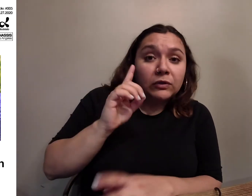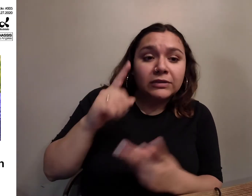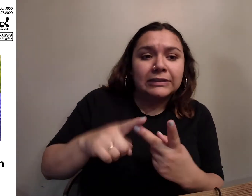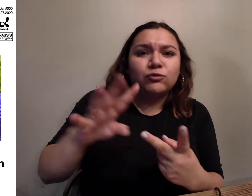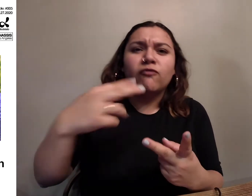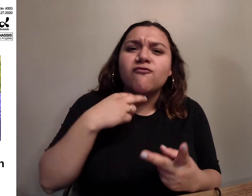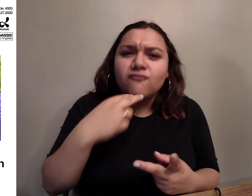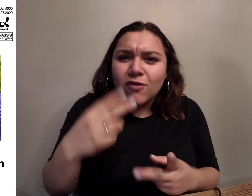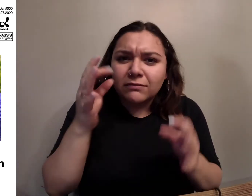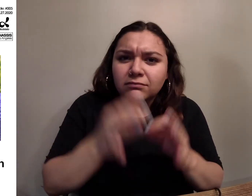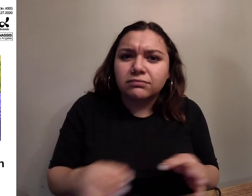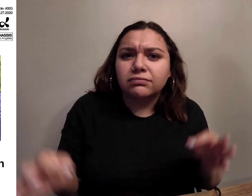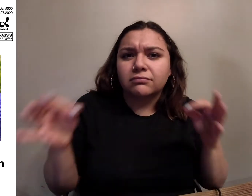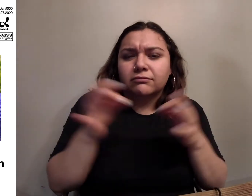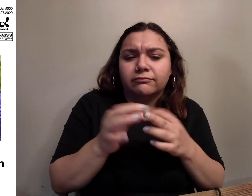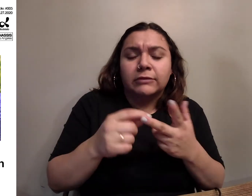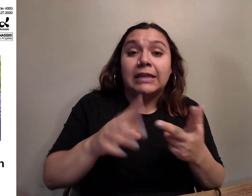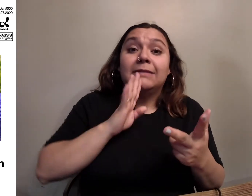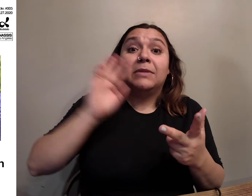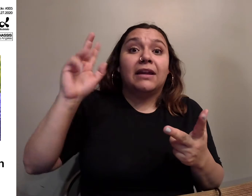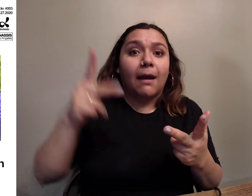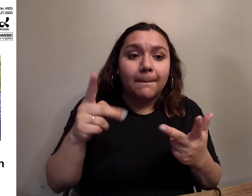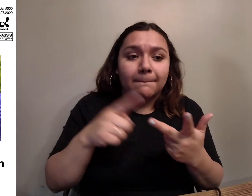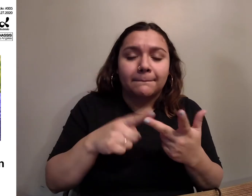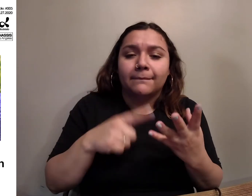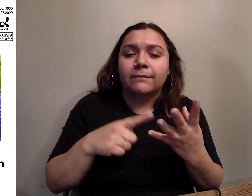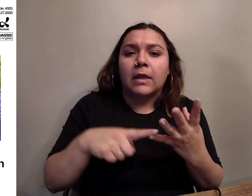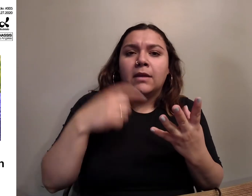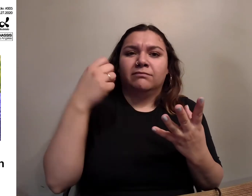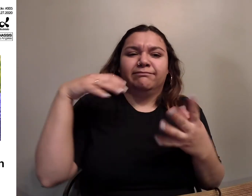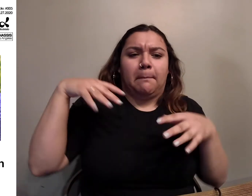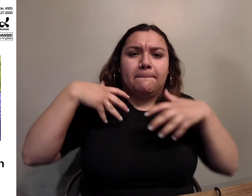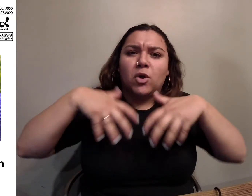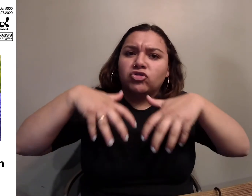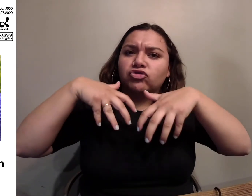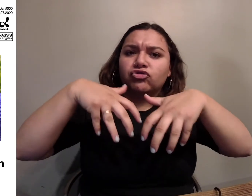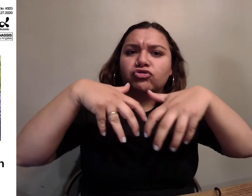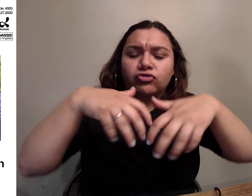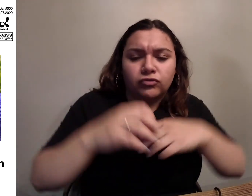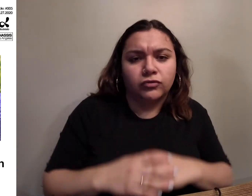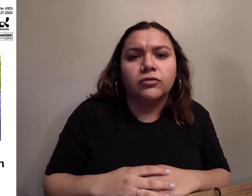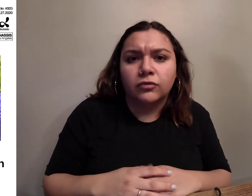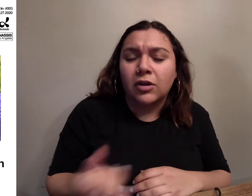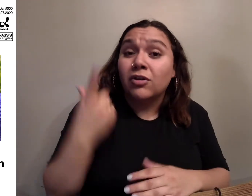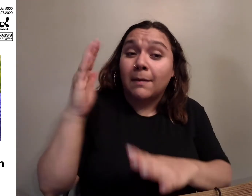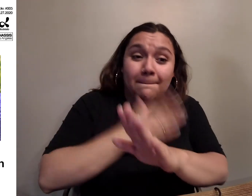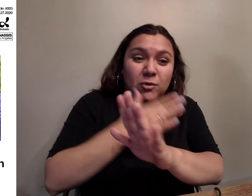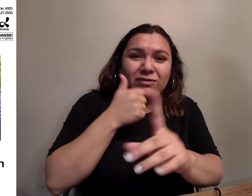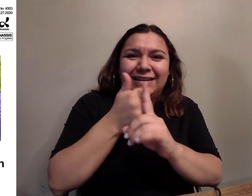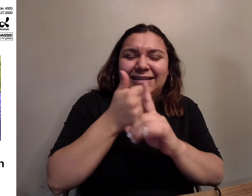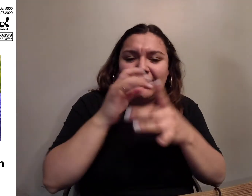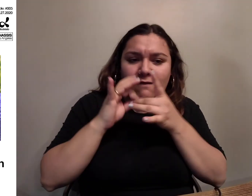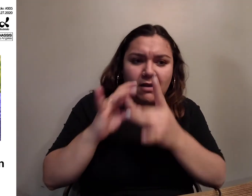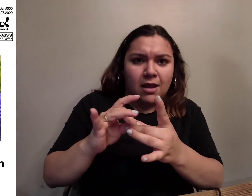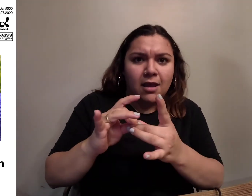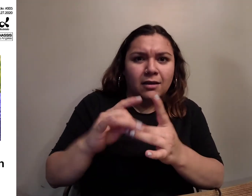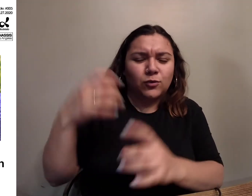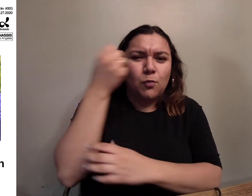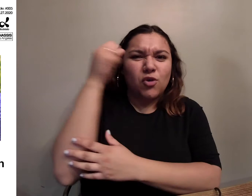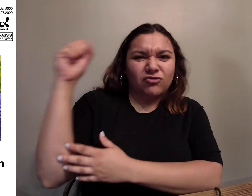voices, and of speaking up and marching. Like it's the role that music has always played in connection to